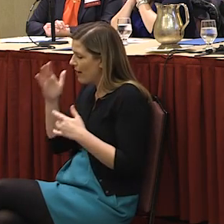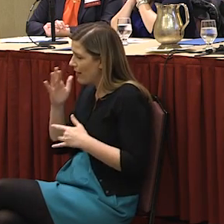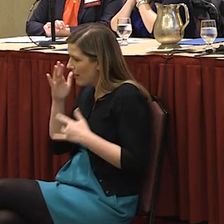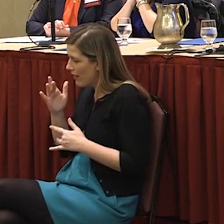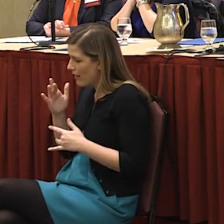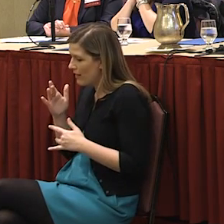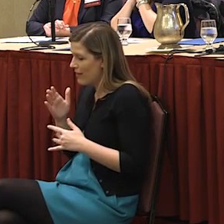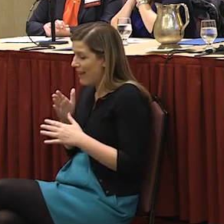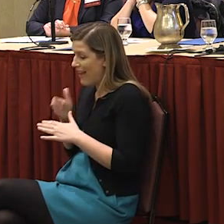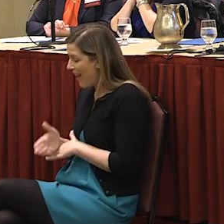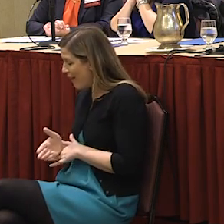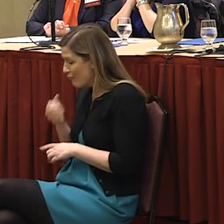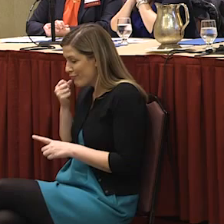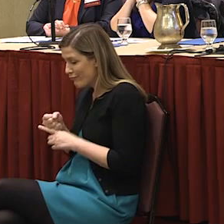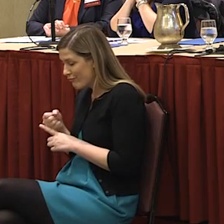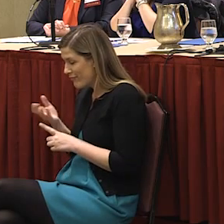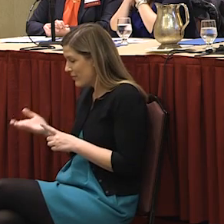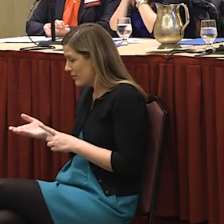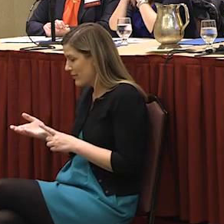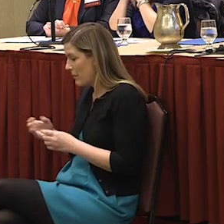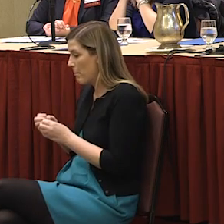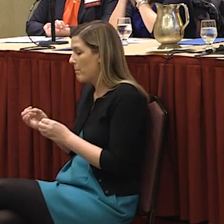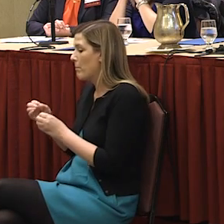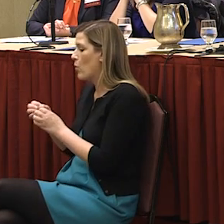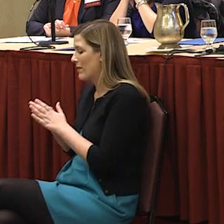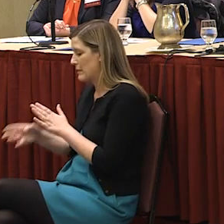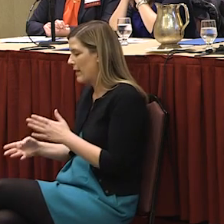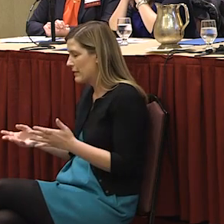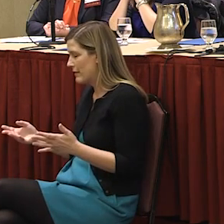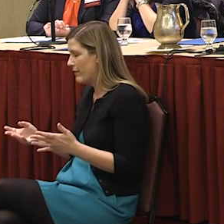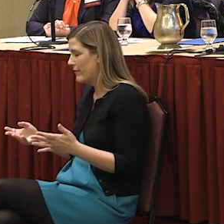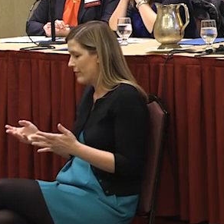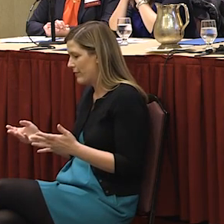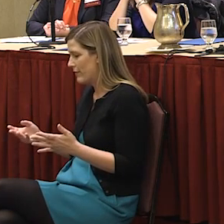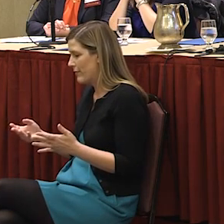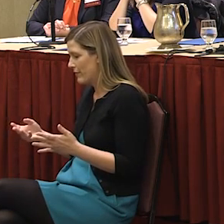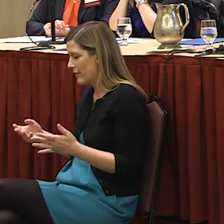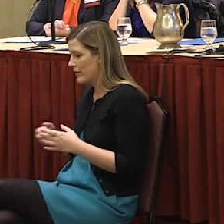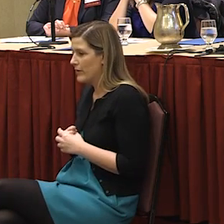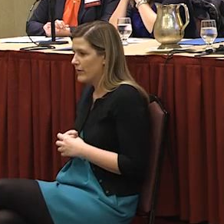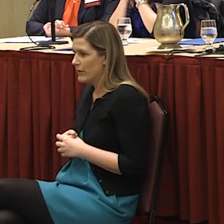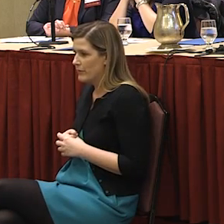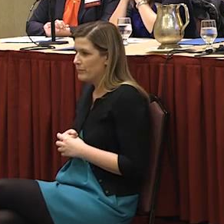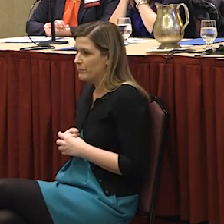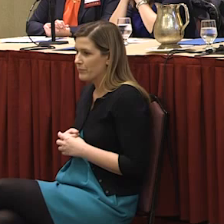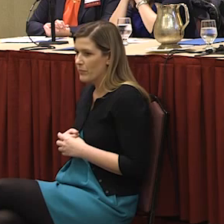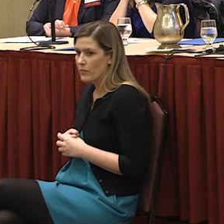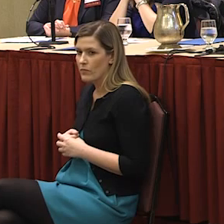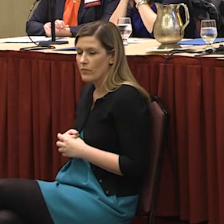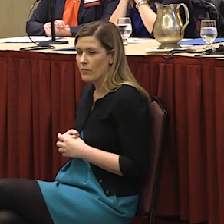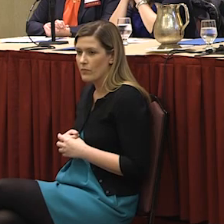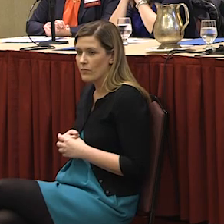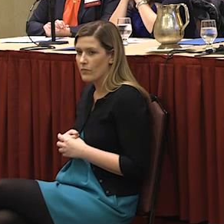and after the fact, with diseases, it's a lot more expensive than the cost in the system. So oral